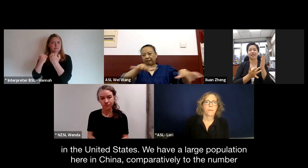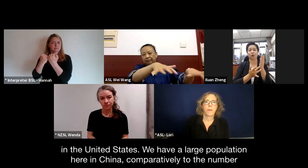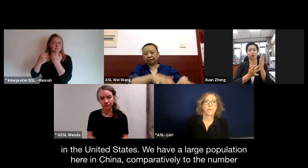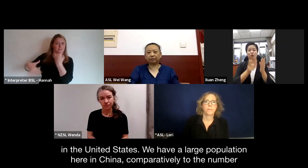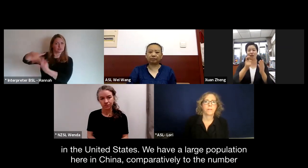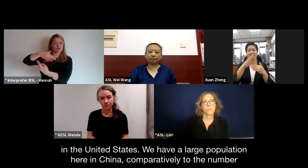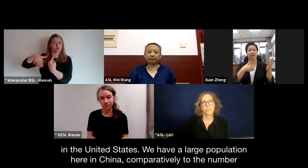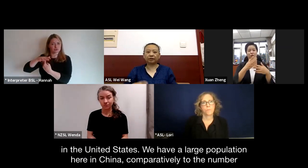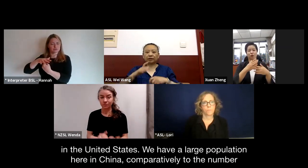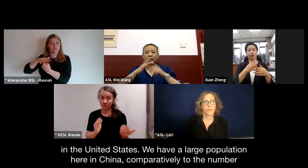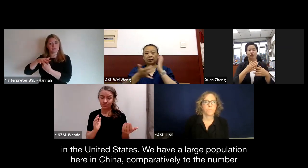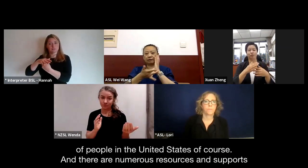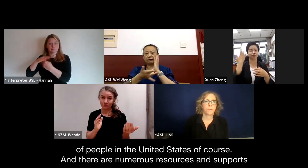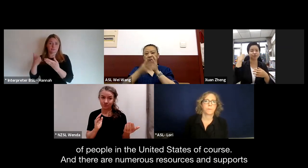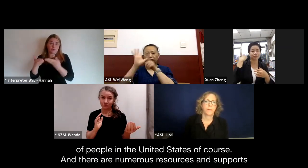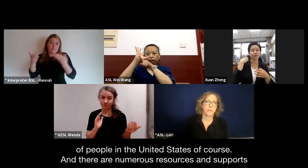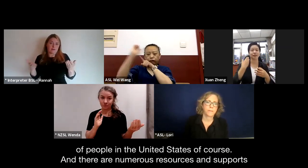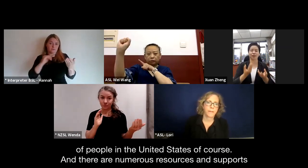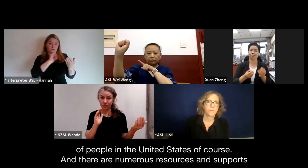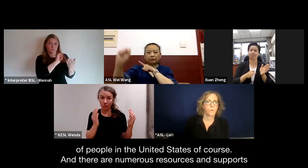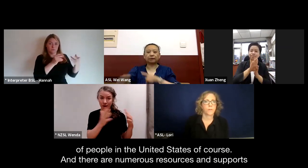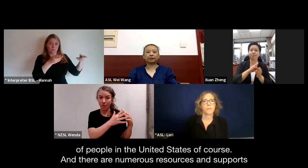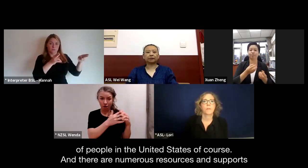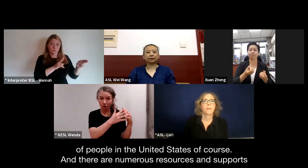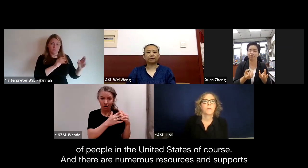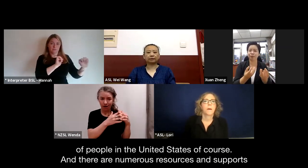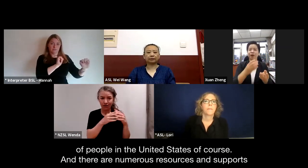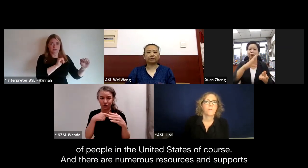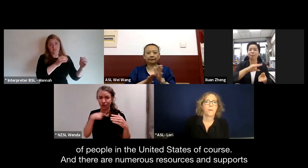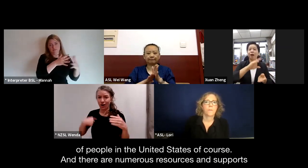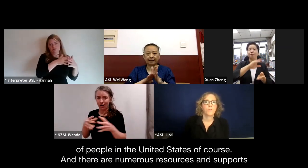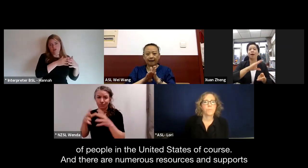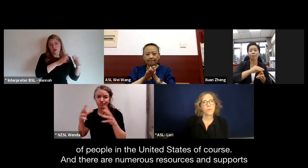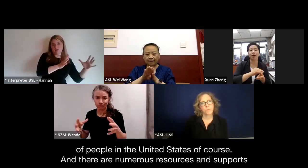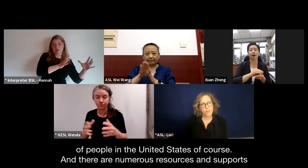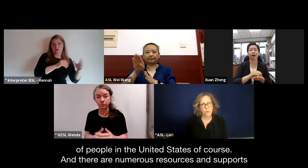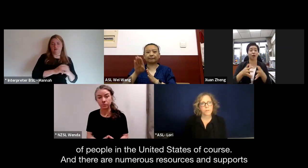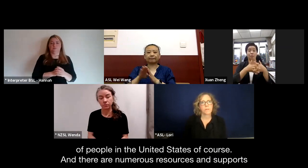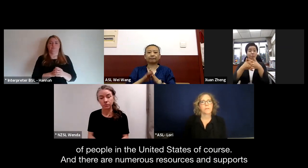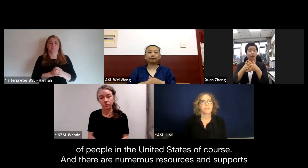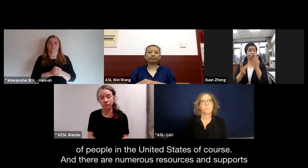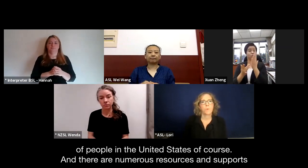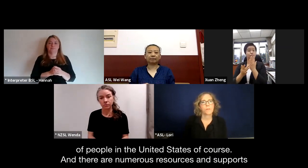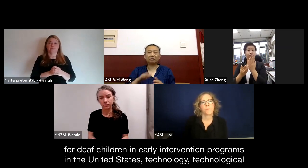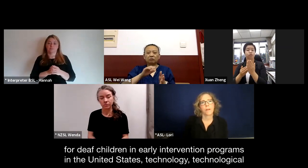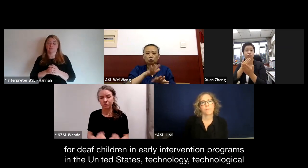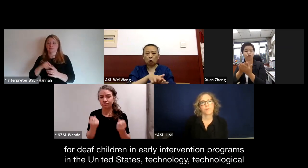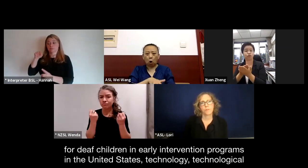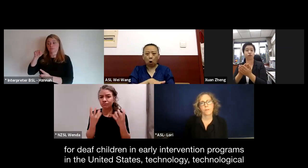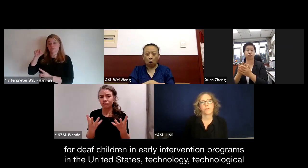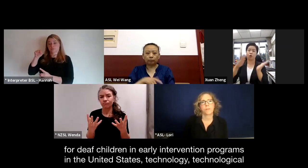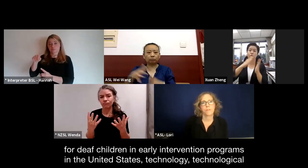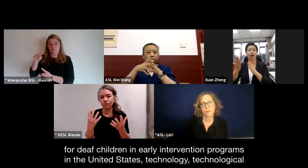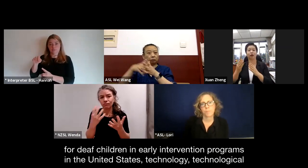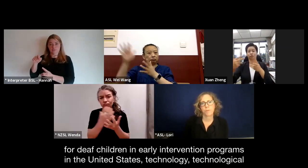And comparatively to the number of people in the United States, of course. And there are numerous resources and supports for deaf